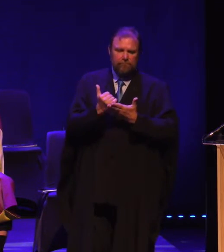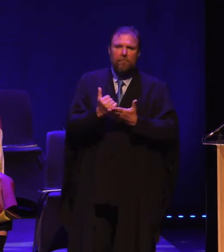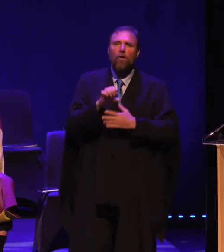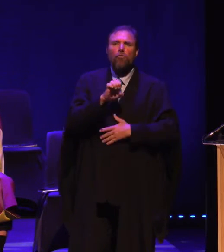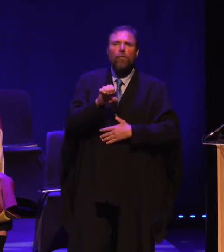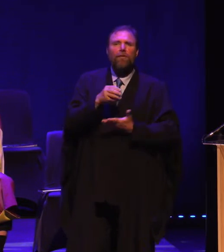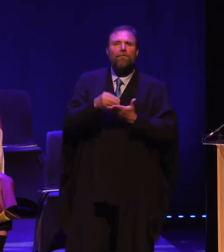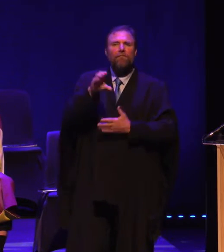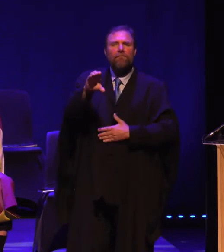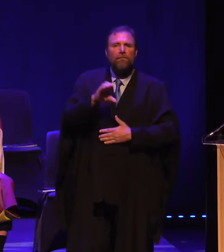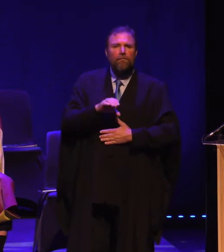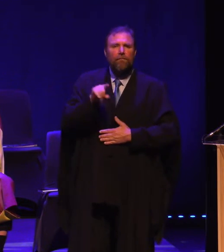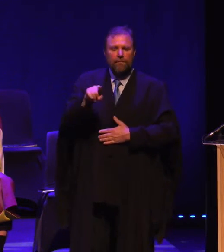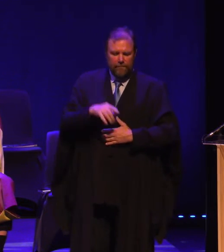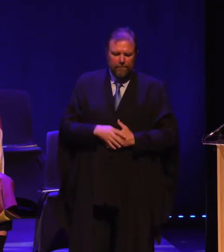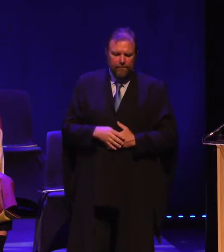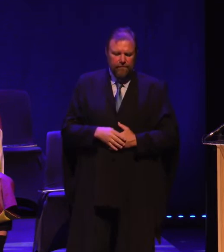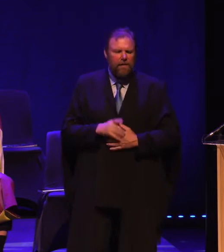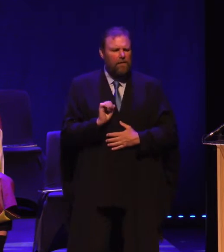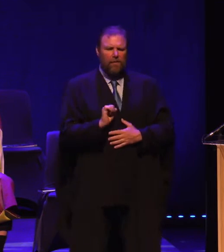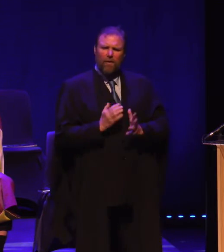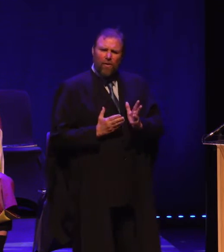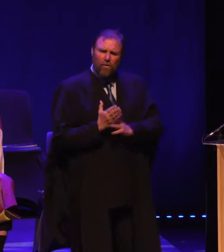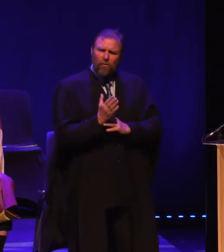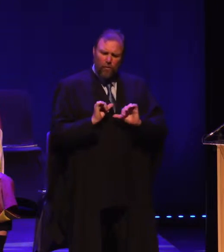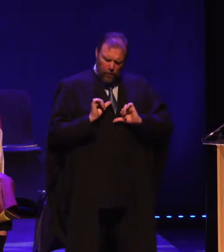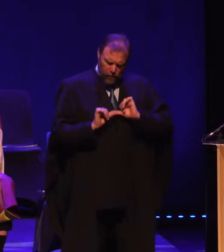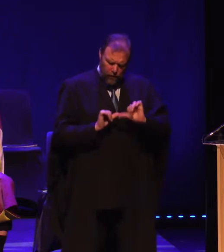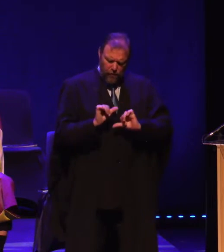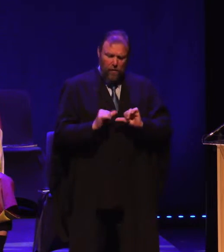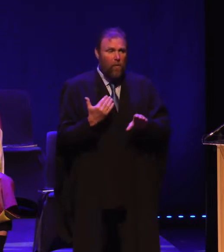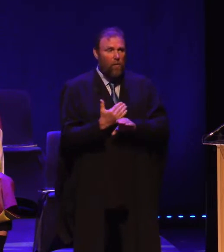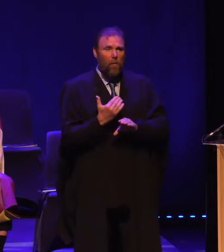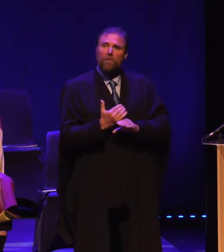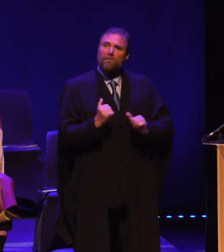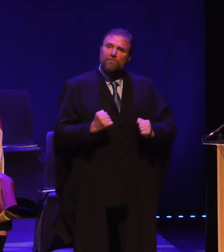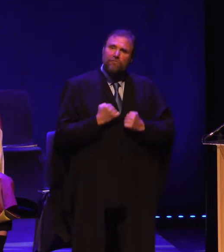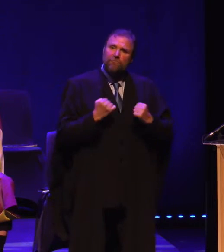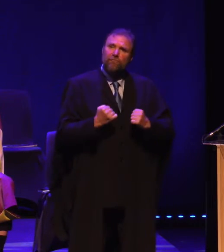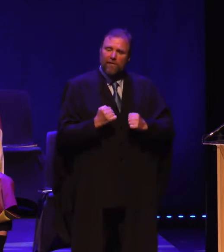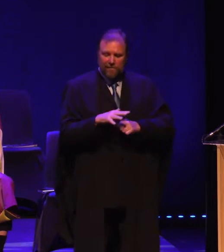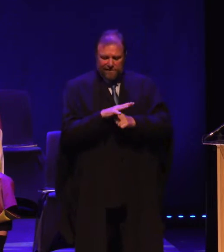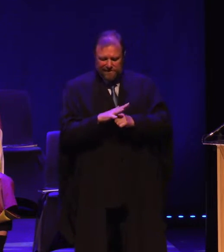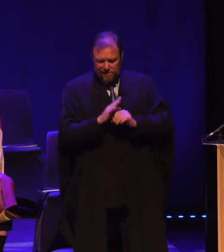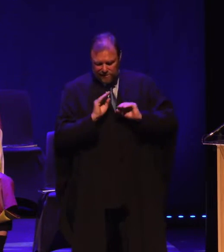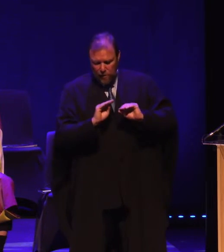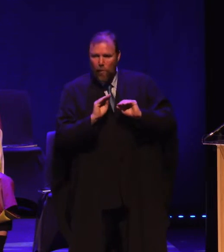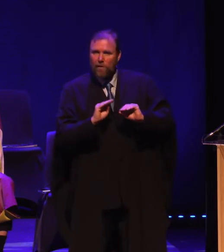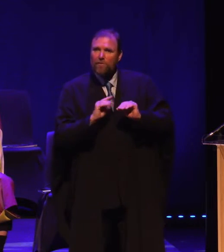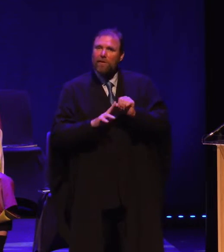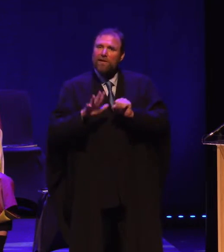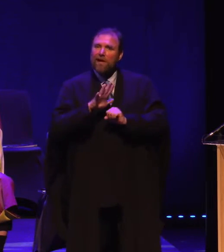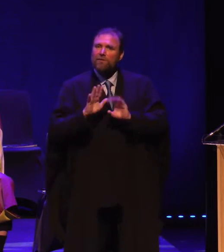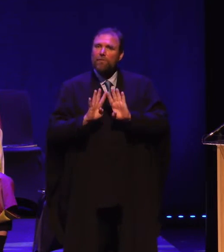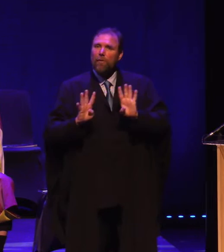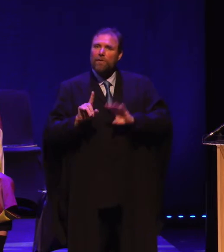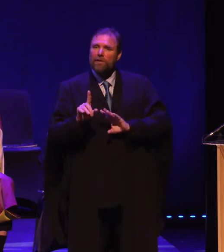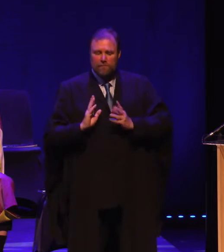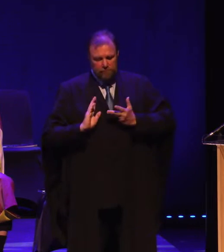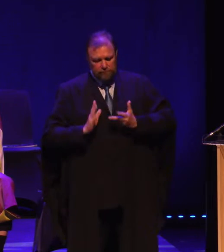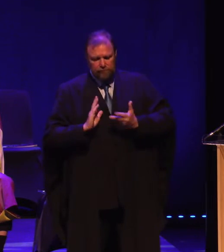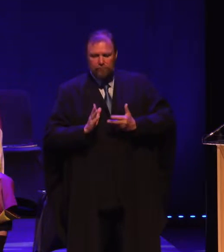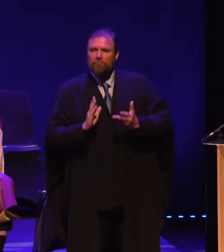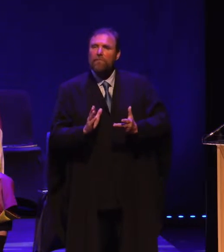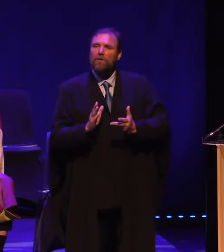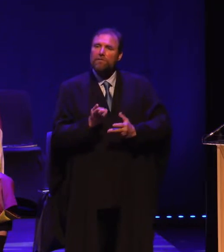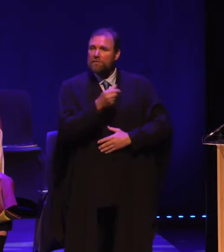KES2 scheme. During his candidature, James worked as a strength and conditioning coach with the national governing body, providing service provision to the